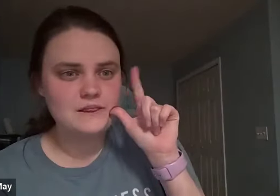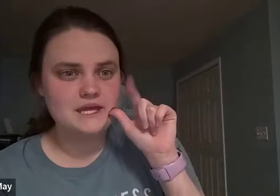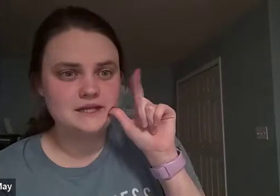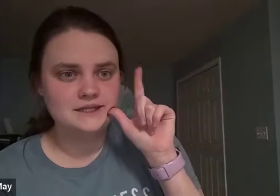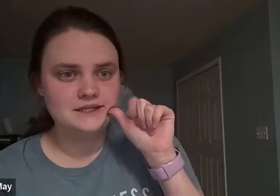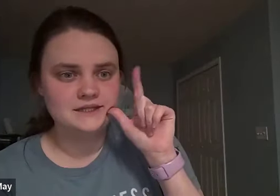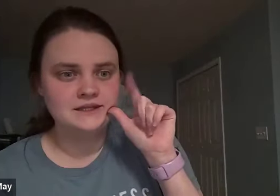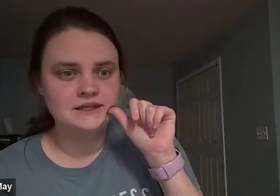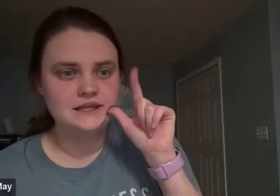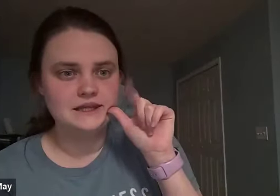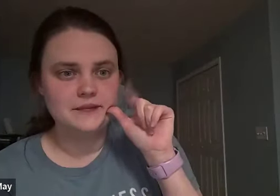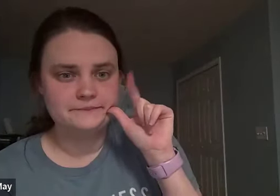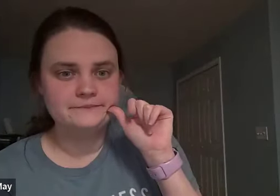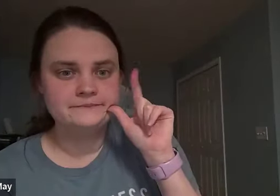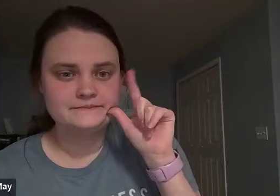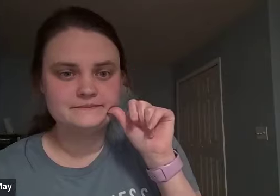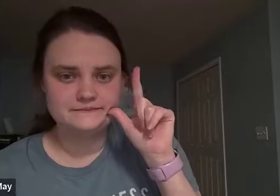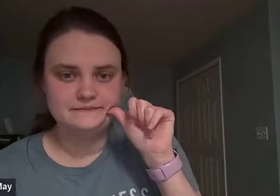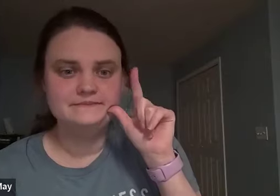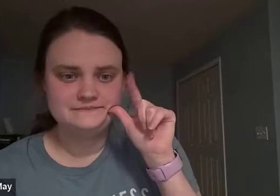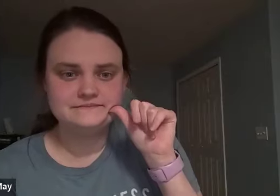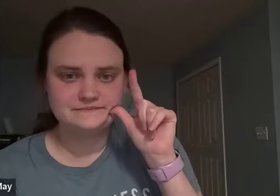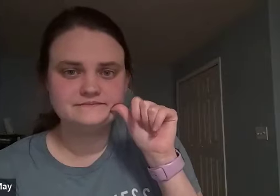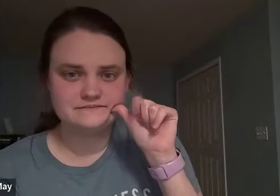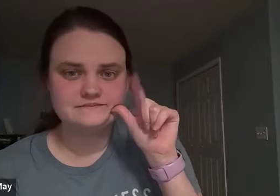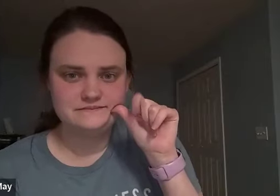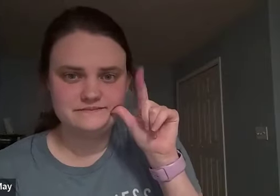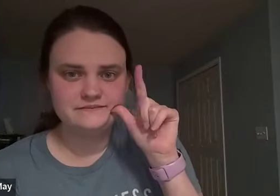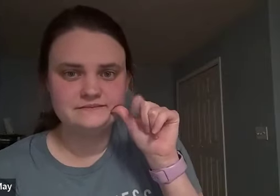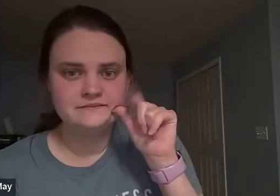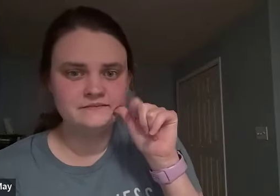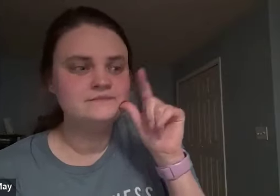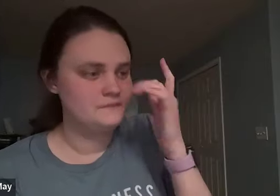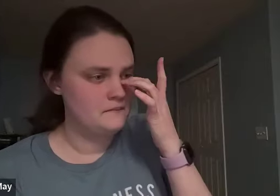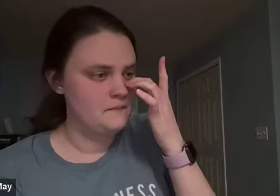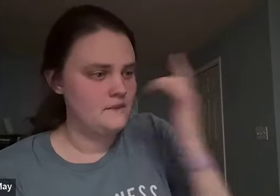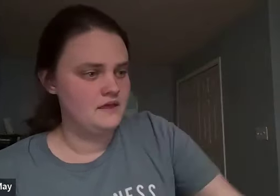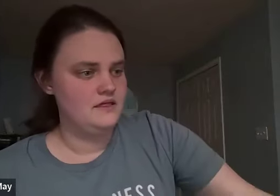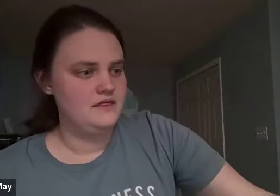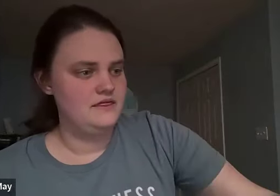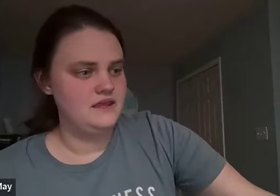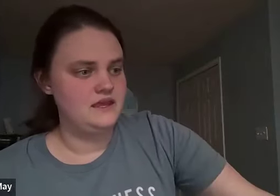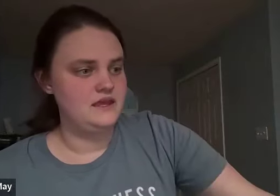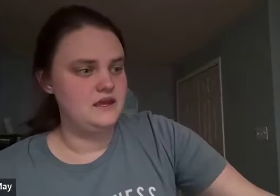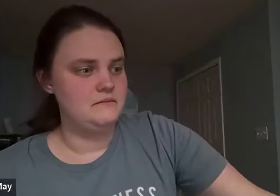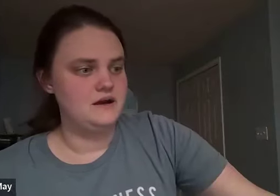lemon. Then